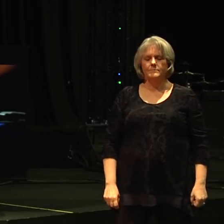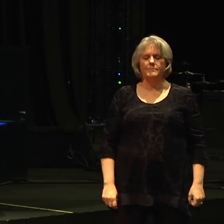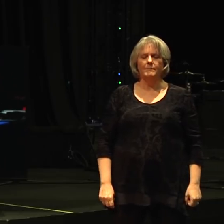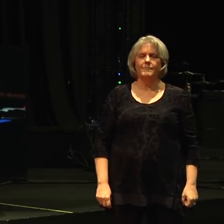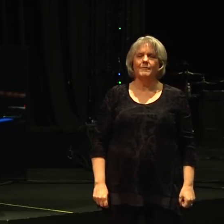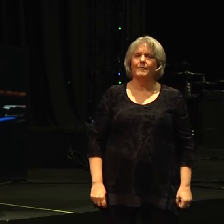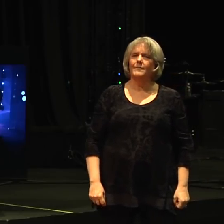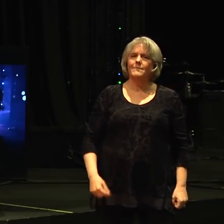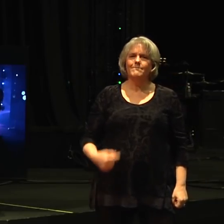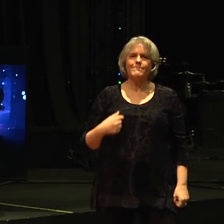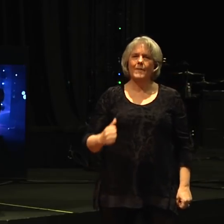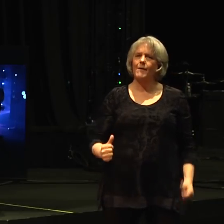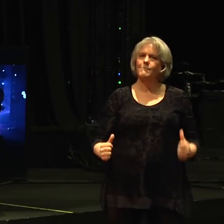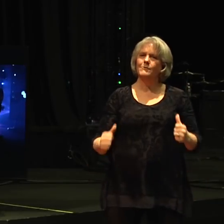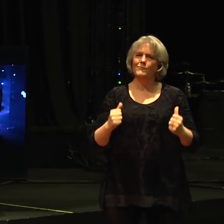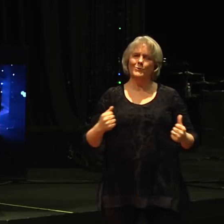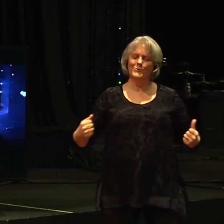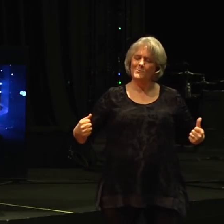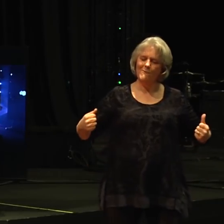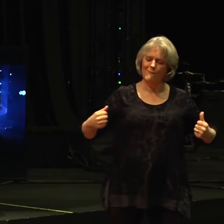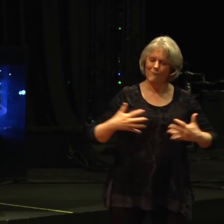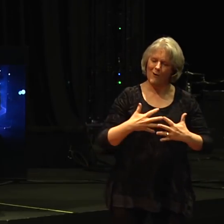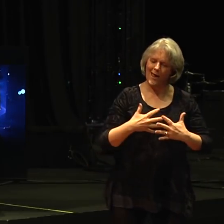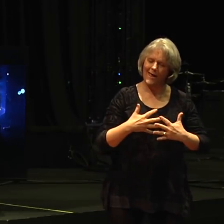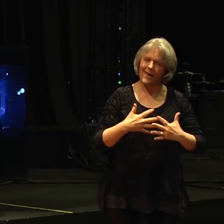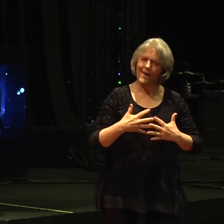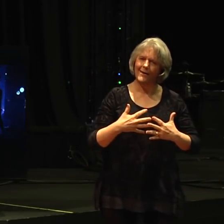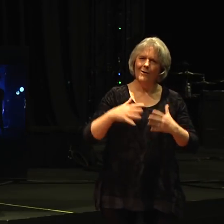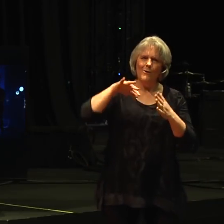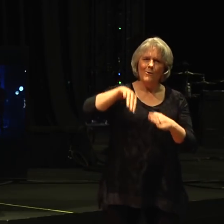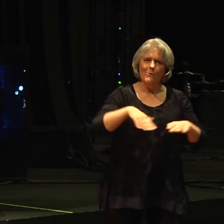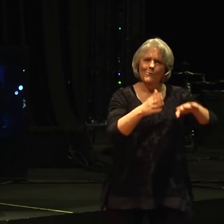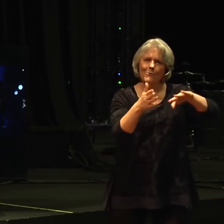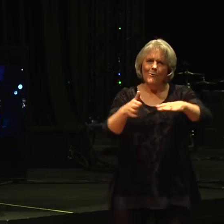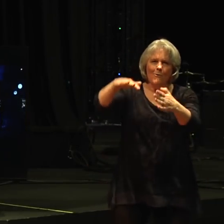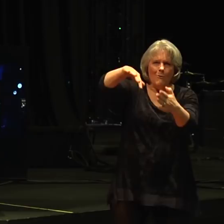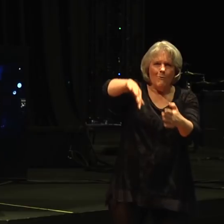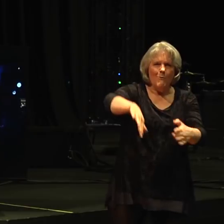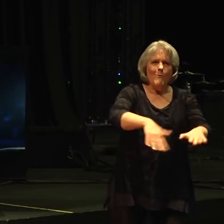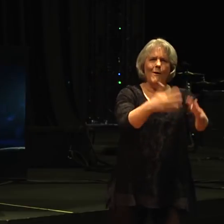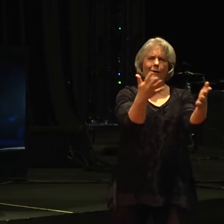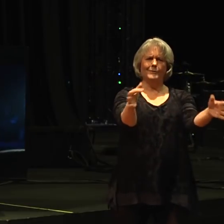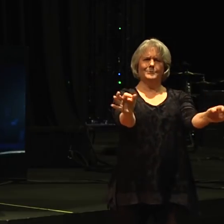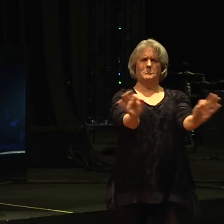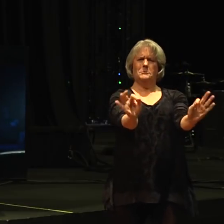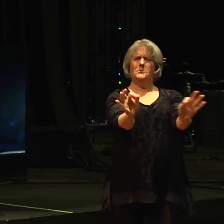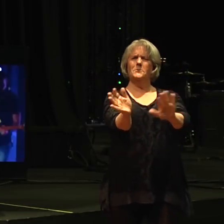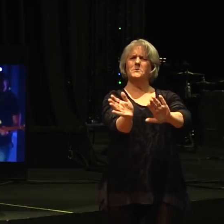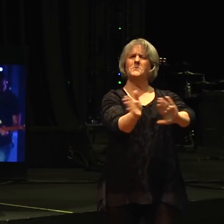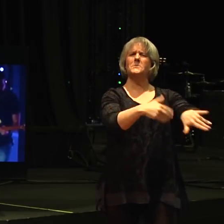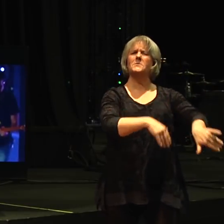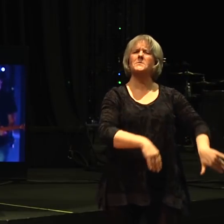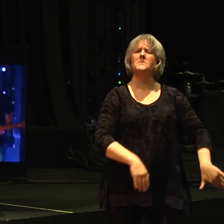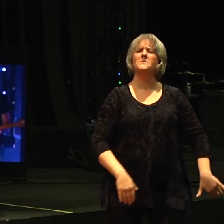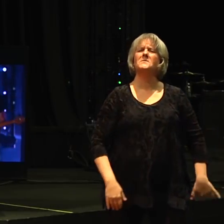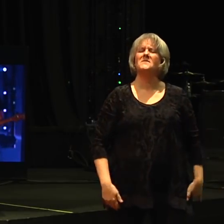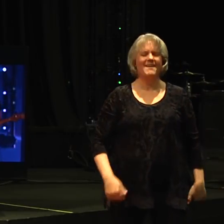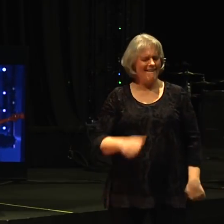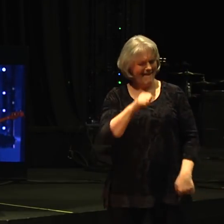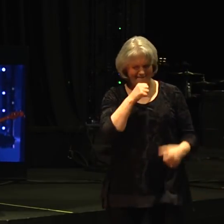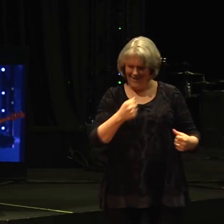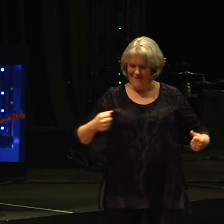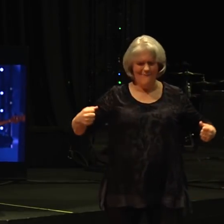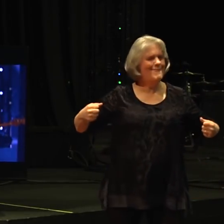So I'm not gonna be afraid, 'cause these waves are only waves. No, I'm not